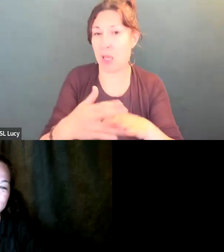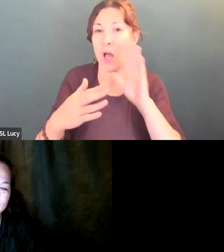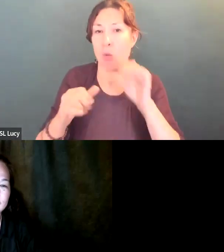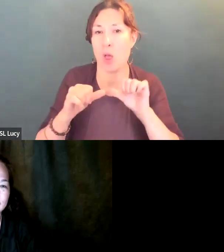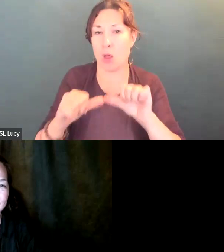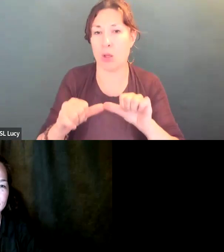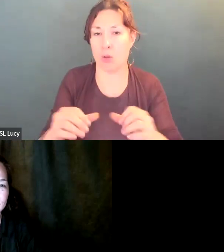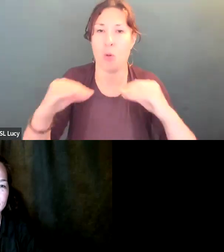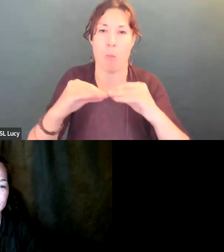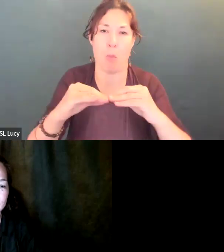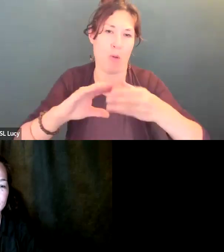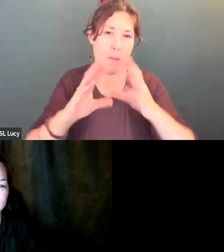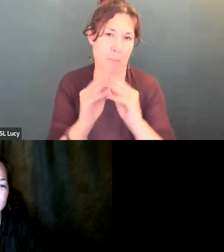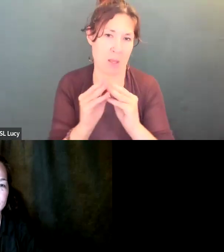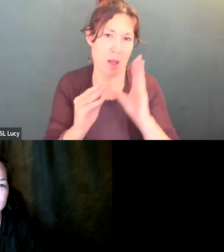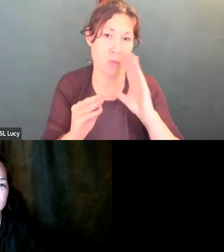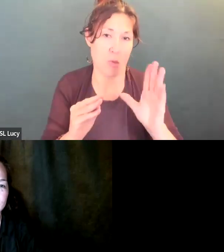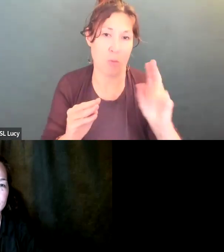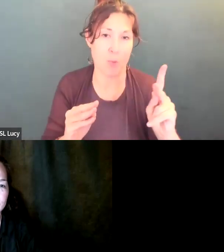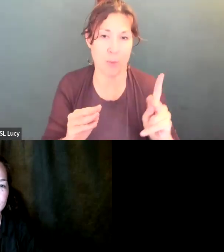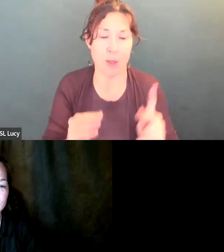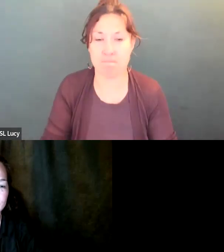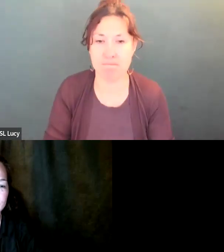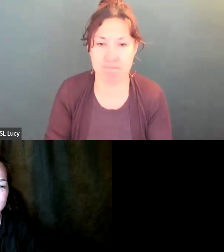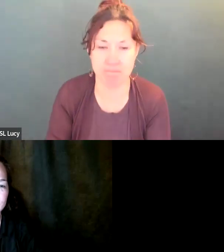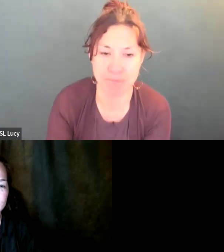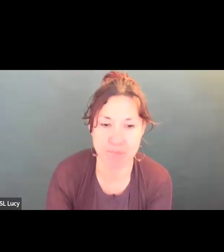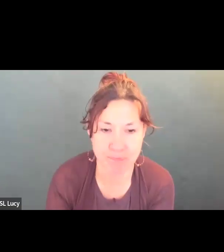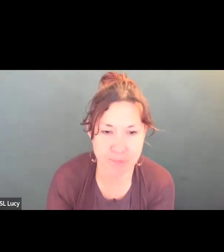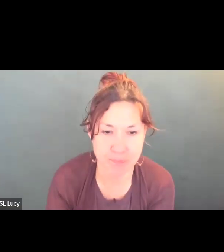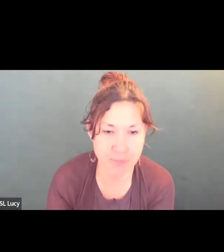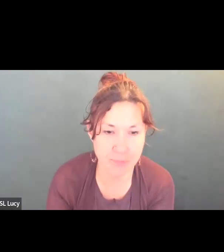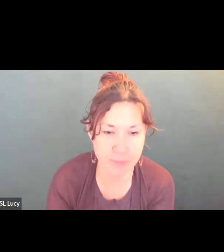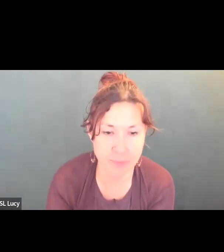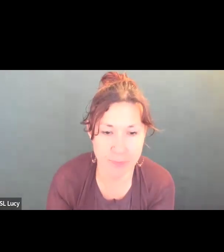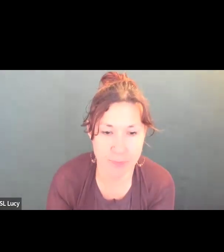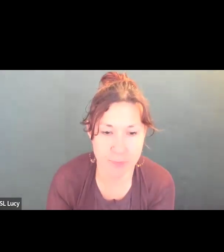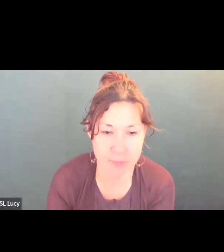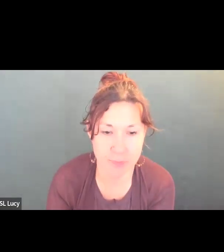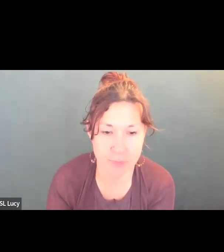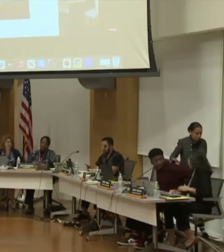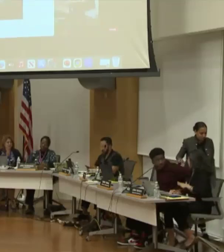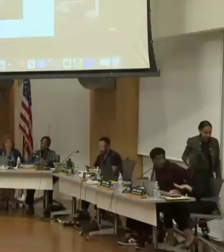to do the rest of our business. Thank you. So, great. Stretch.